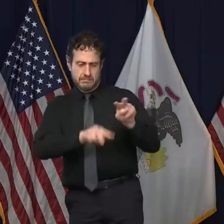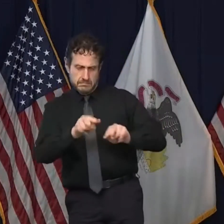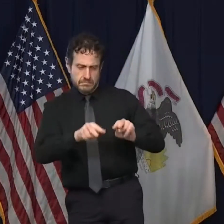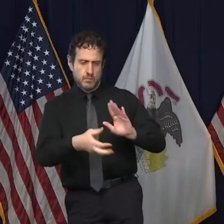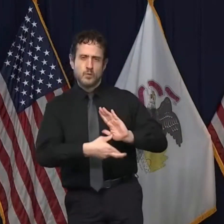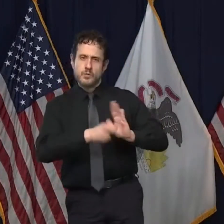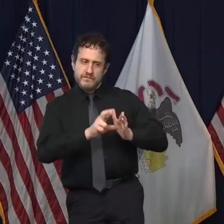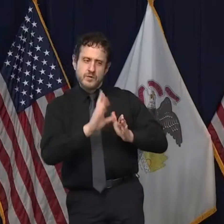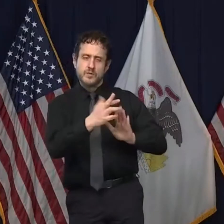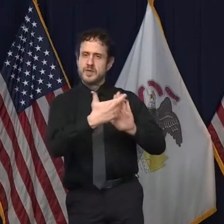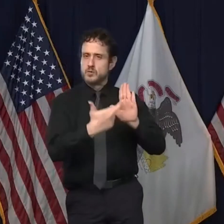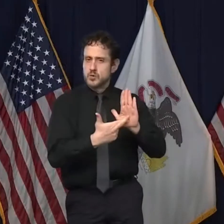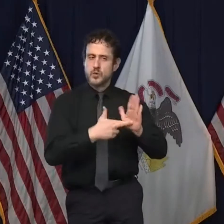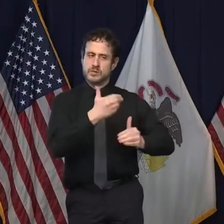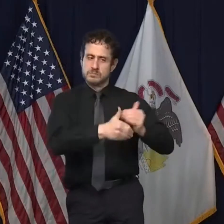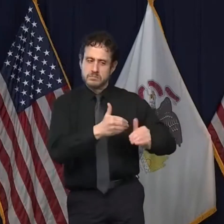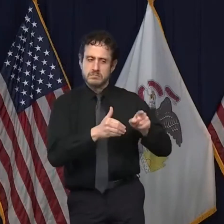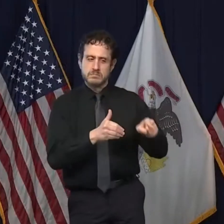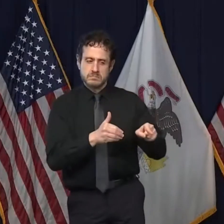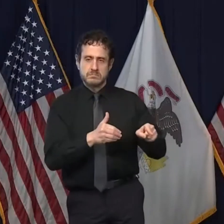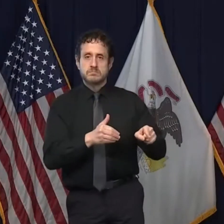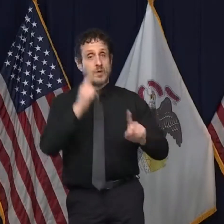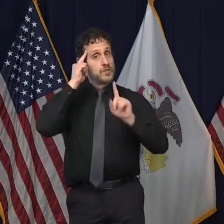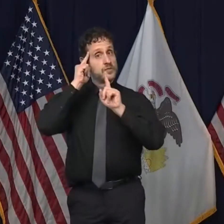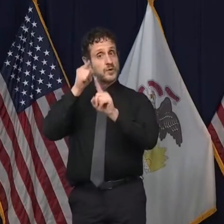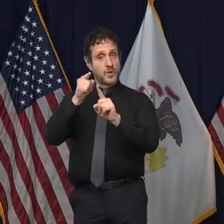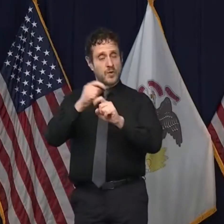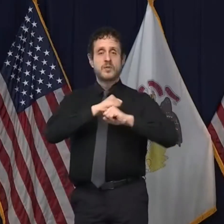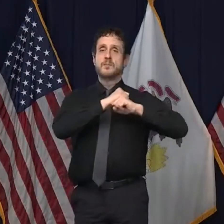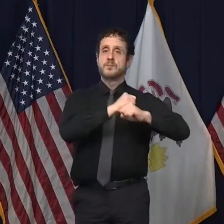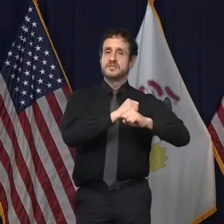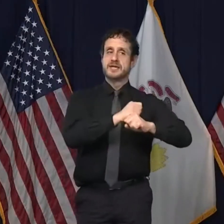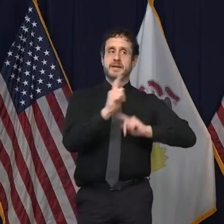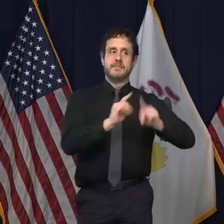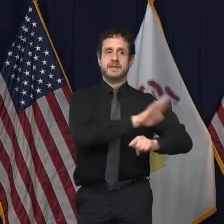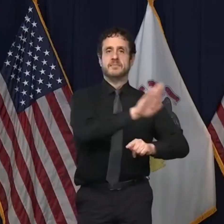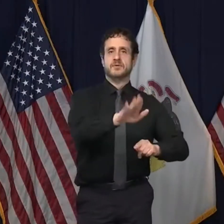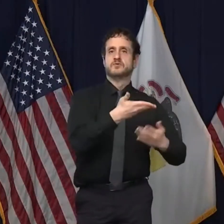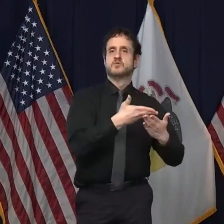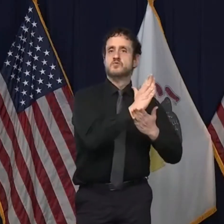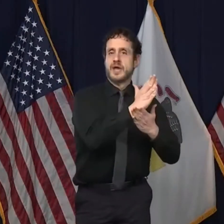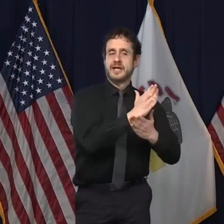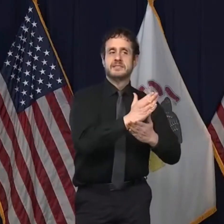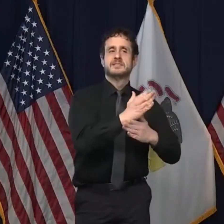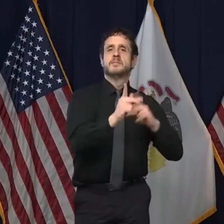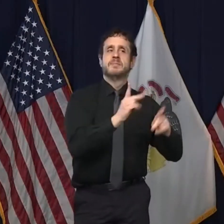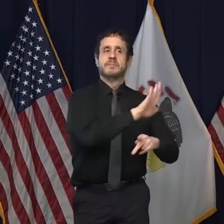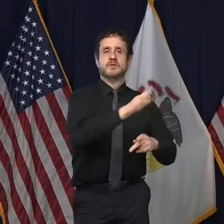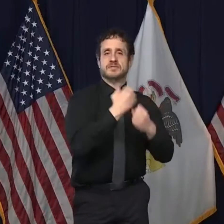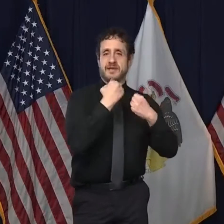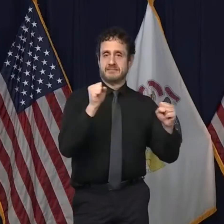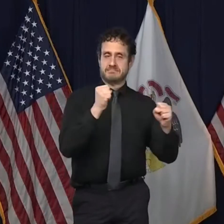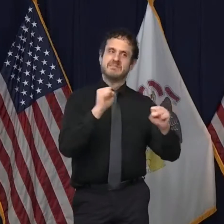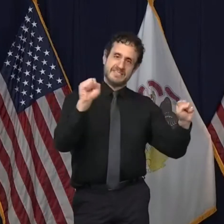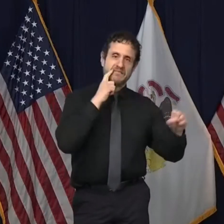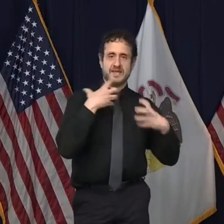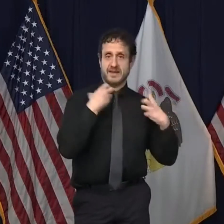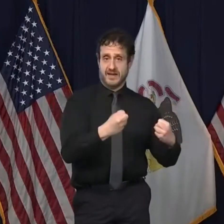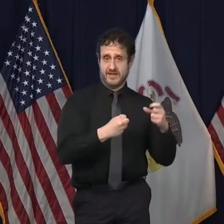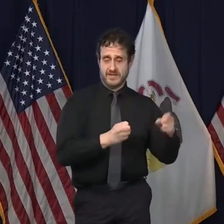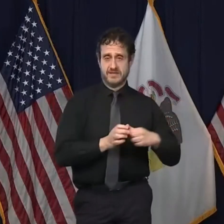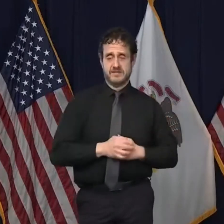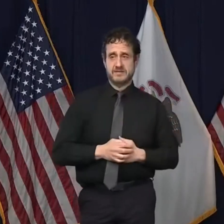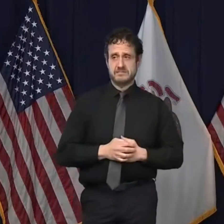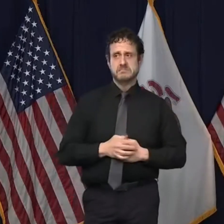it occurs with a sole focus on protecting the rights and welfare of the human participants. They